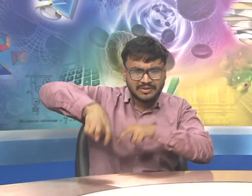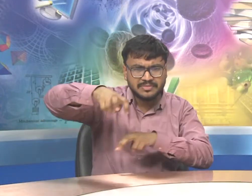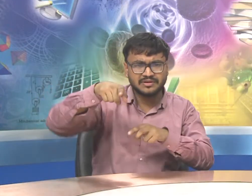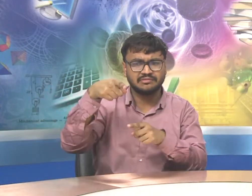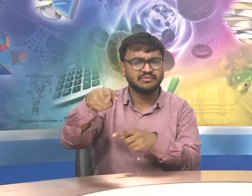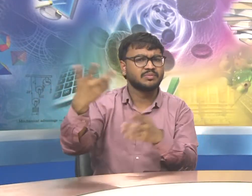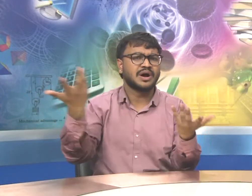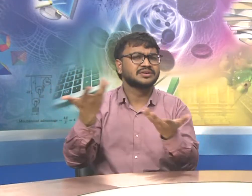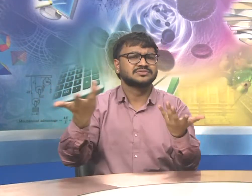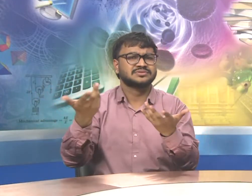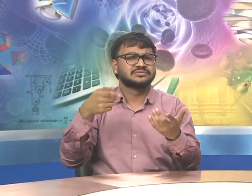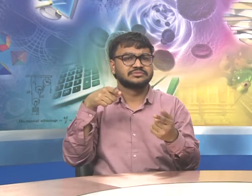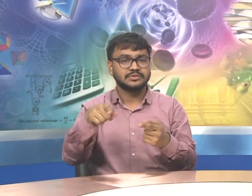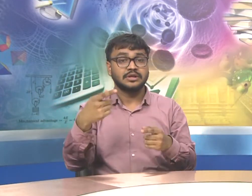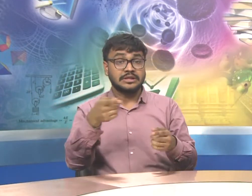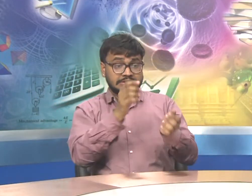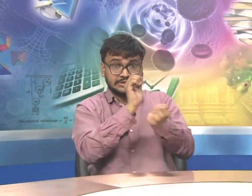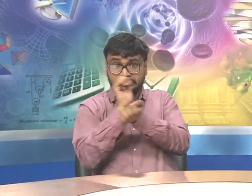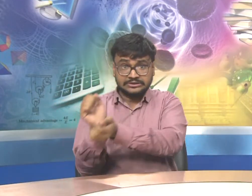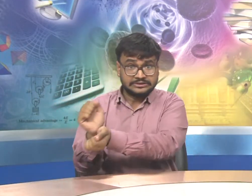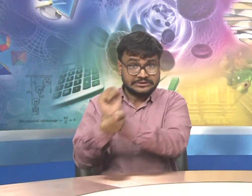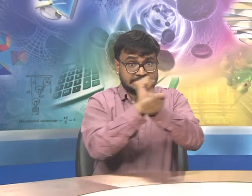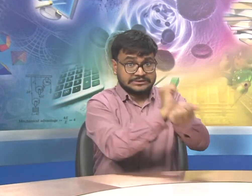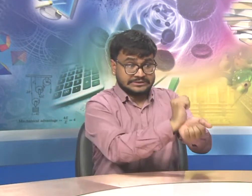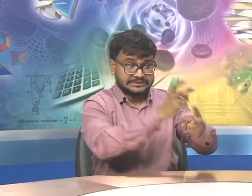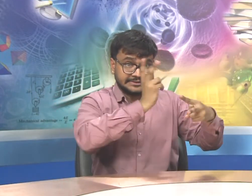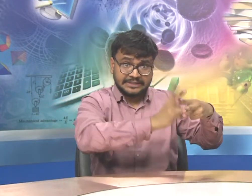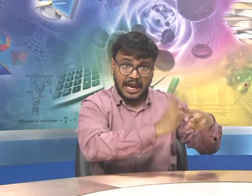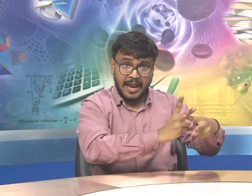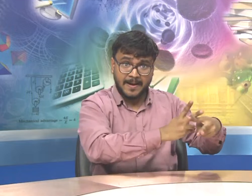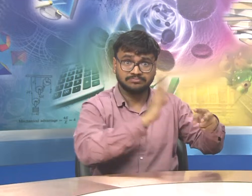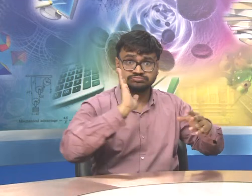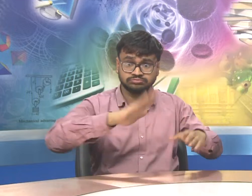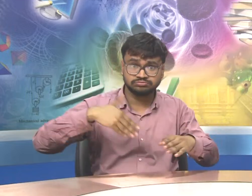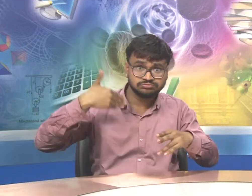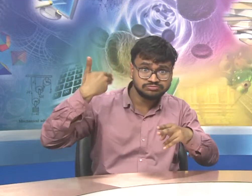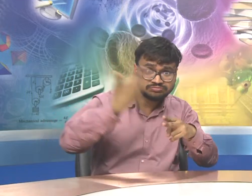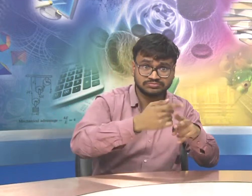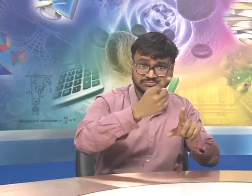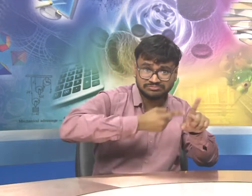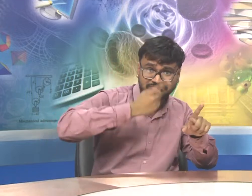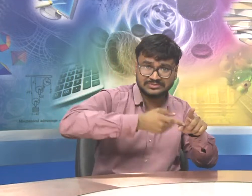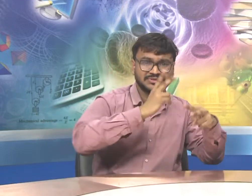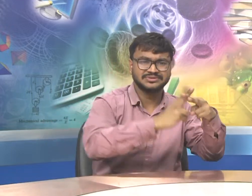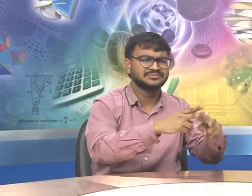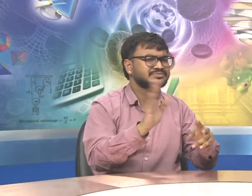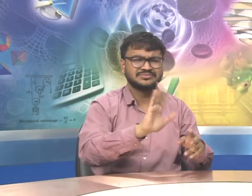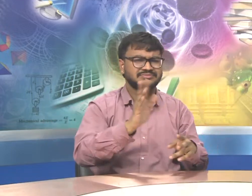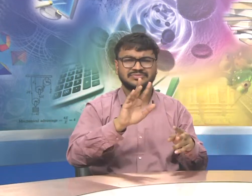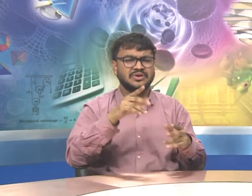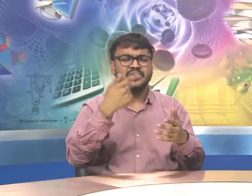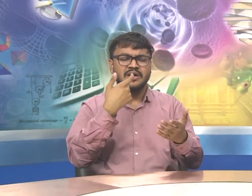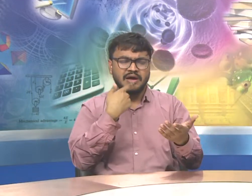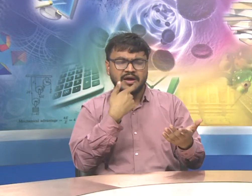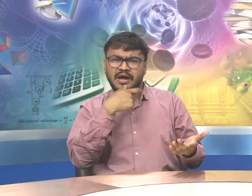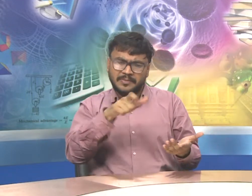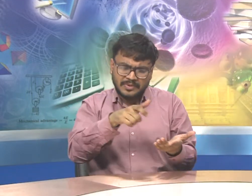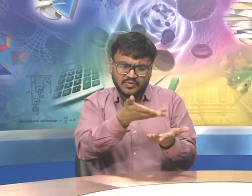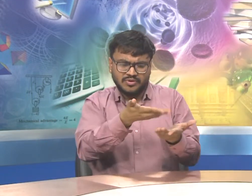Supreme Court, though its power of judicial review has guarded our rights